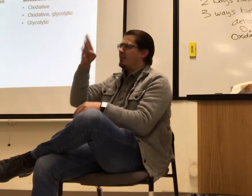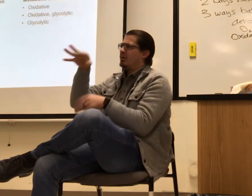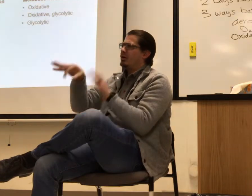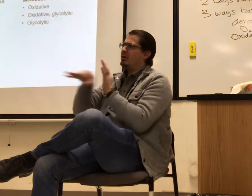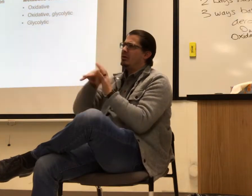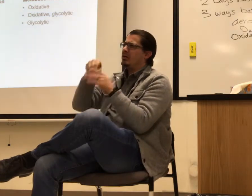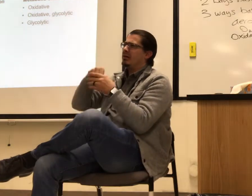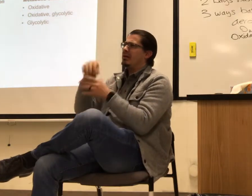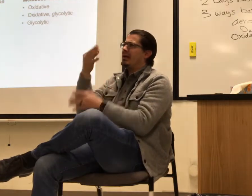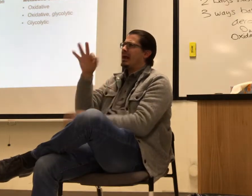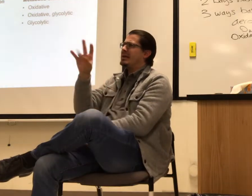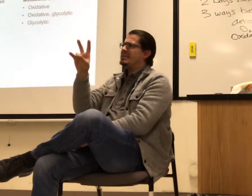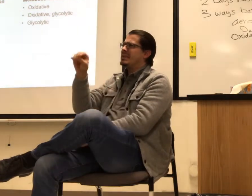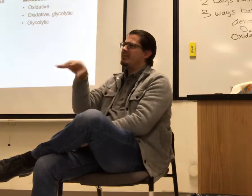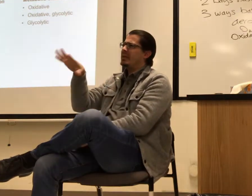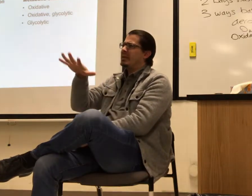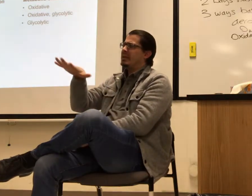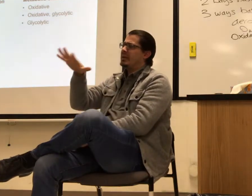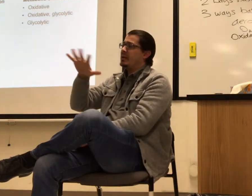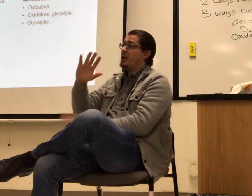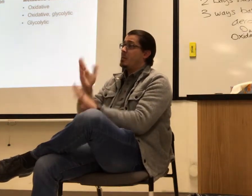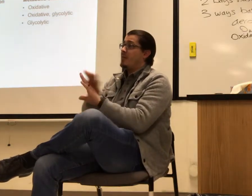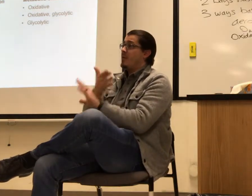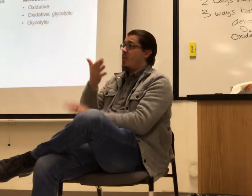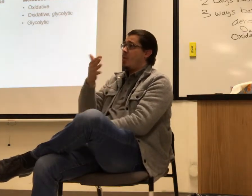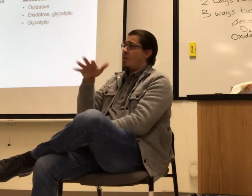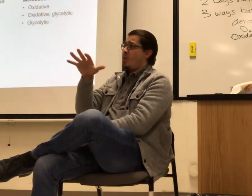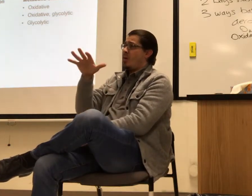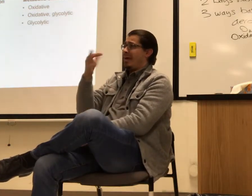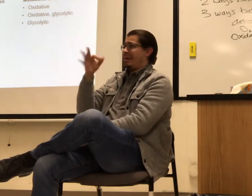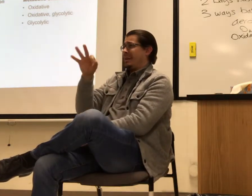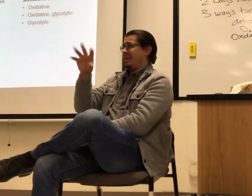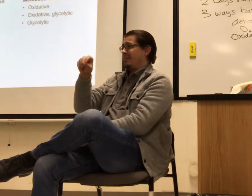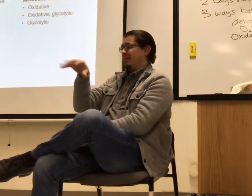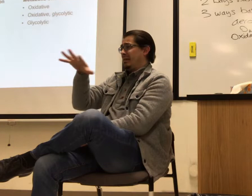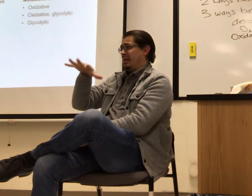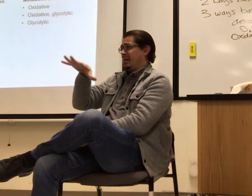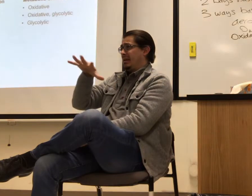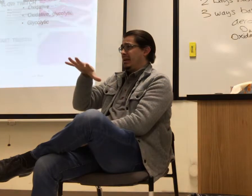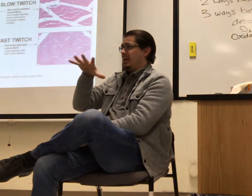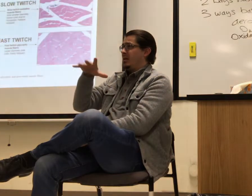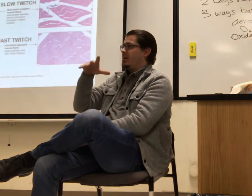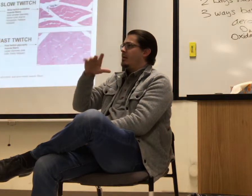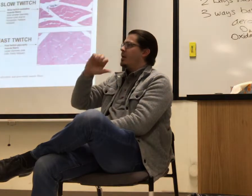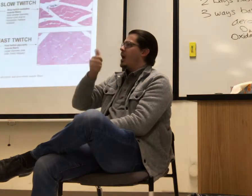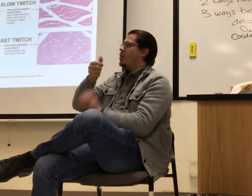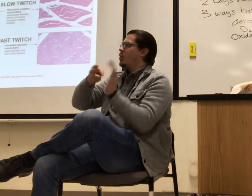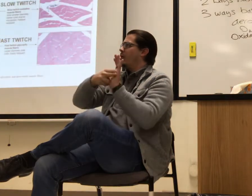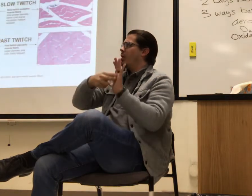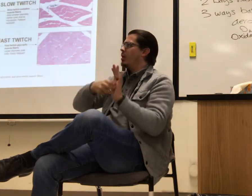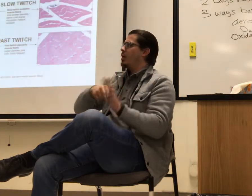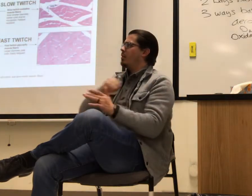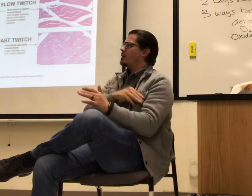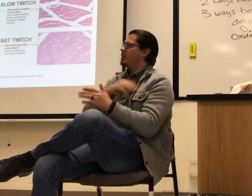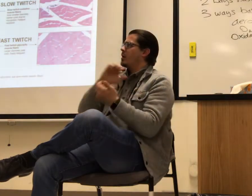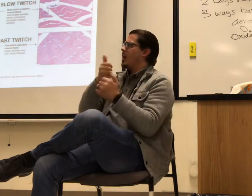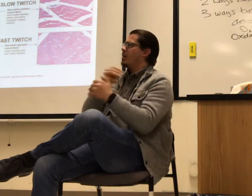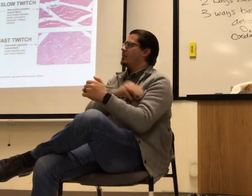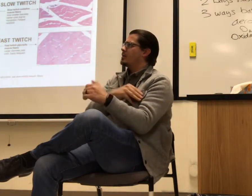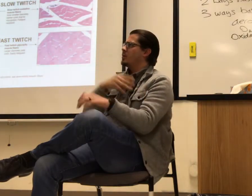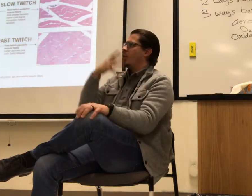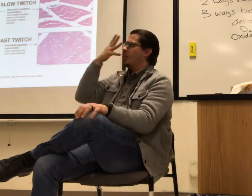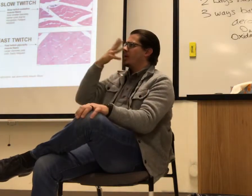when this work was done. Prior to that, say like in the 50s, the way they classified muscle is how the muscle appeared on